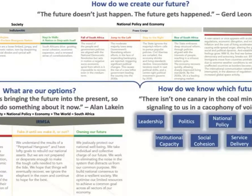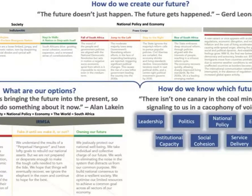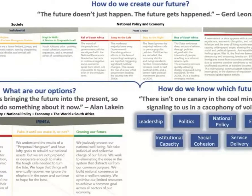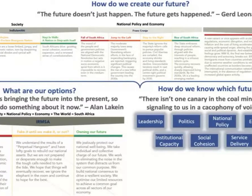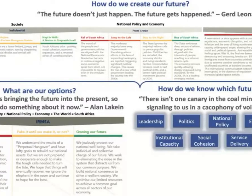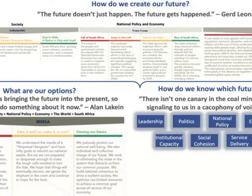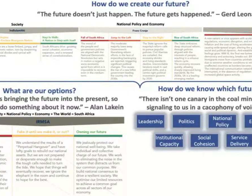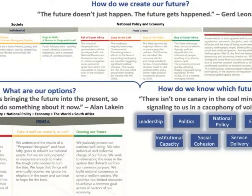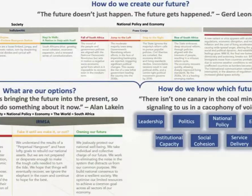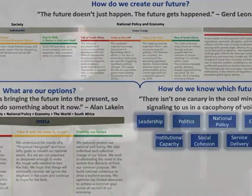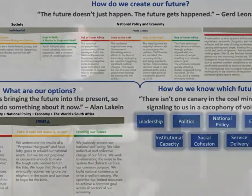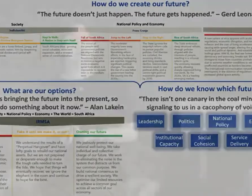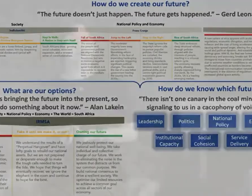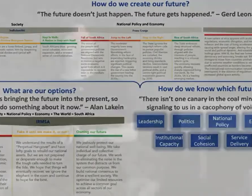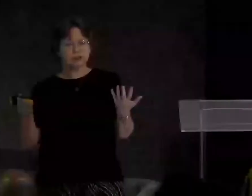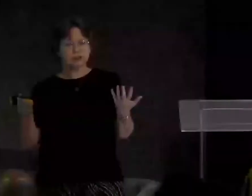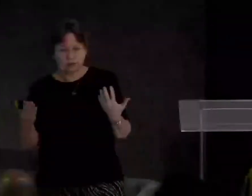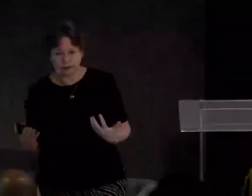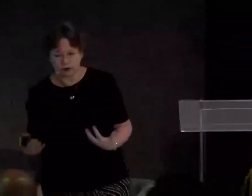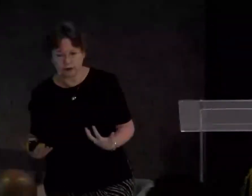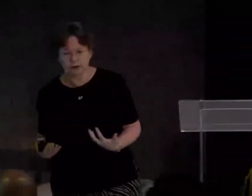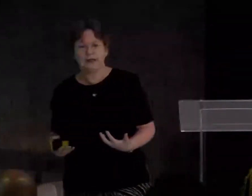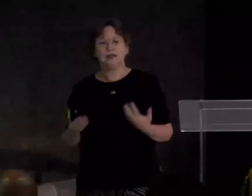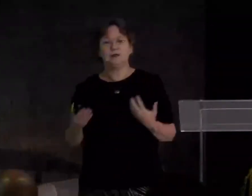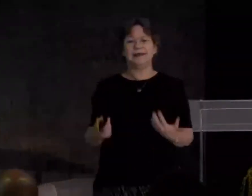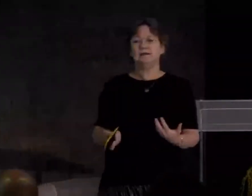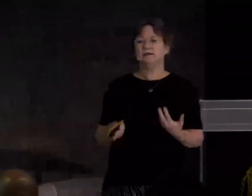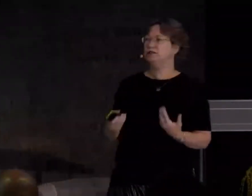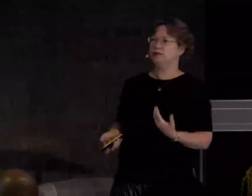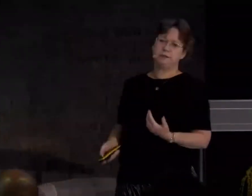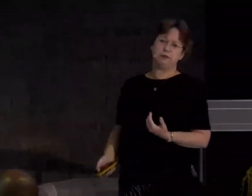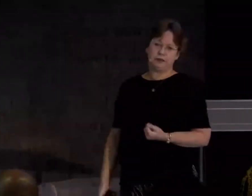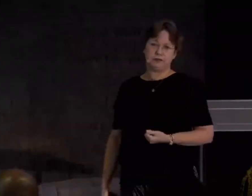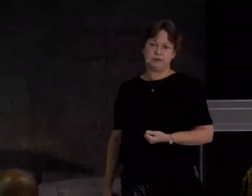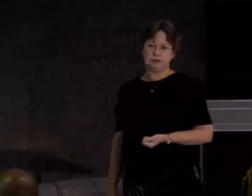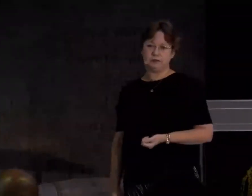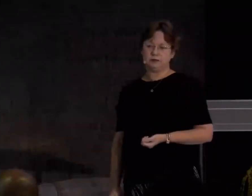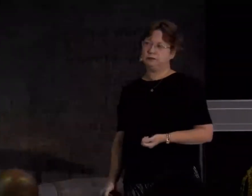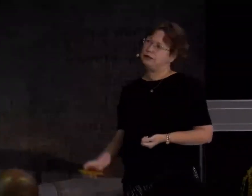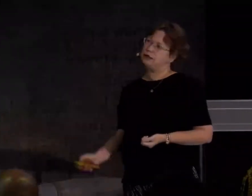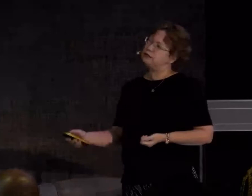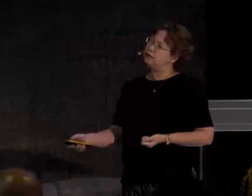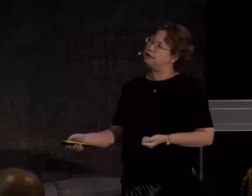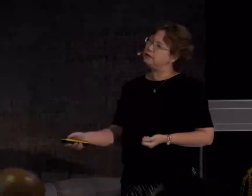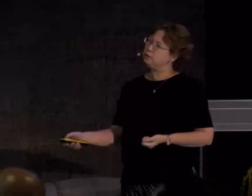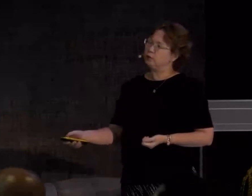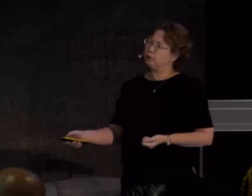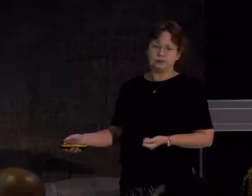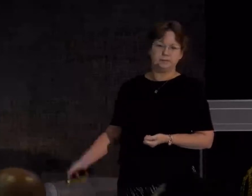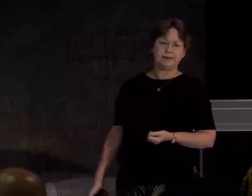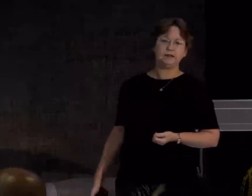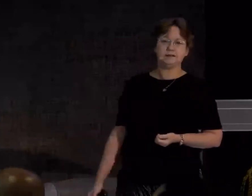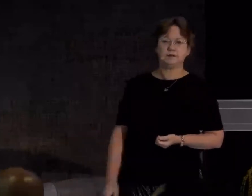what we're saying to South Africa, is watch what's going on and make the adjustment when it is needed. So in the